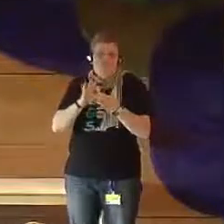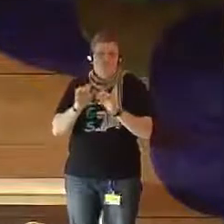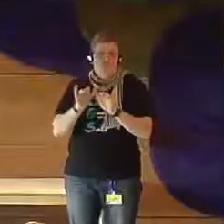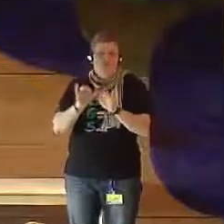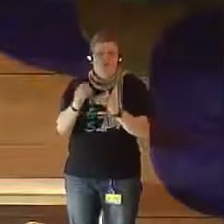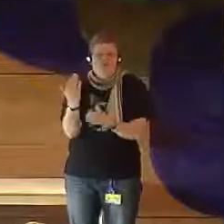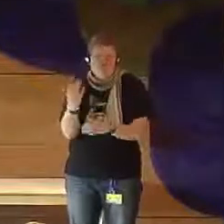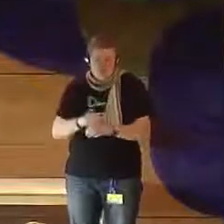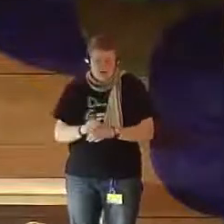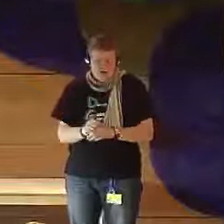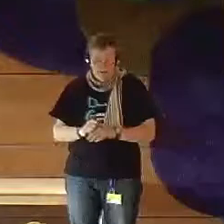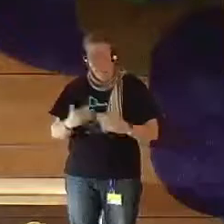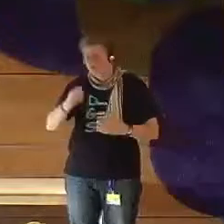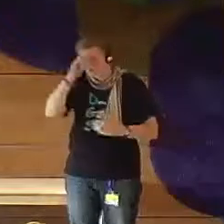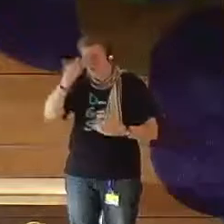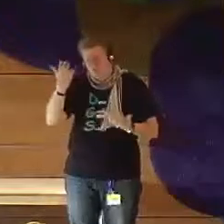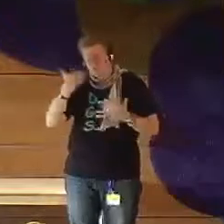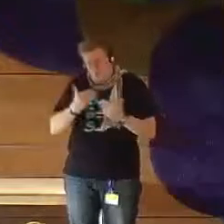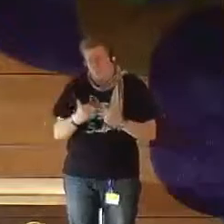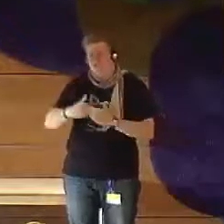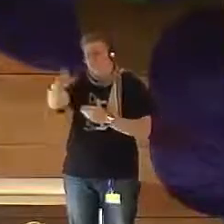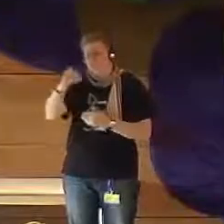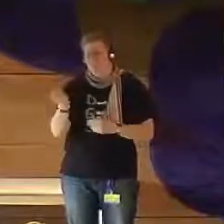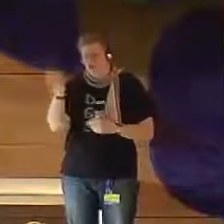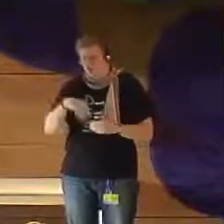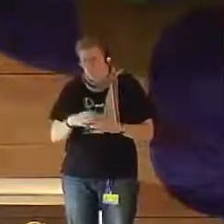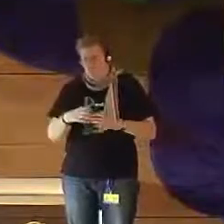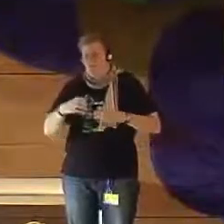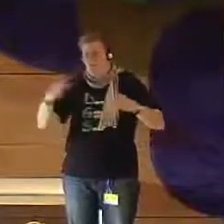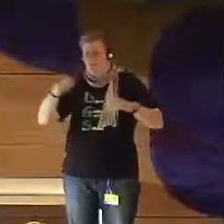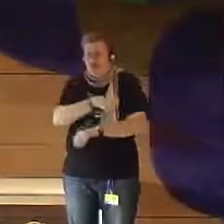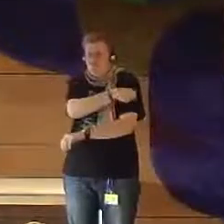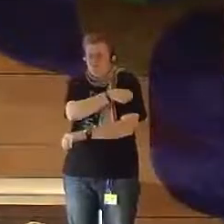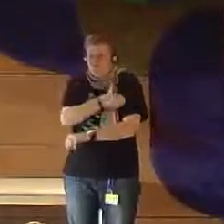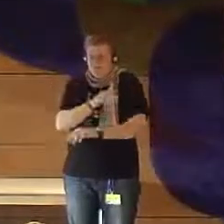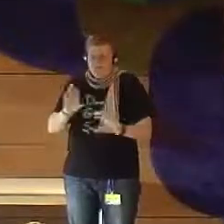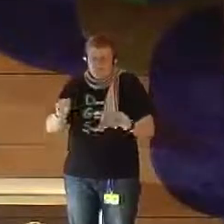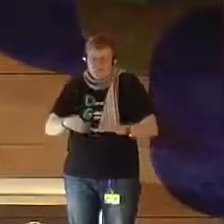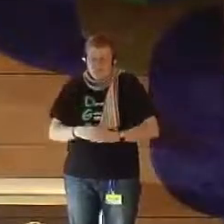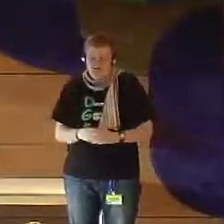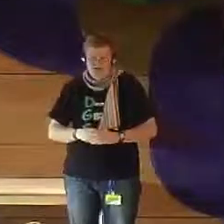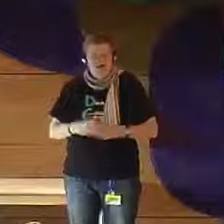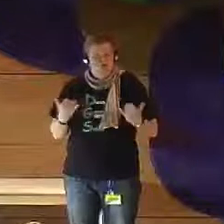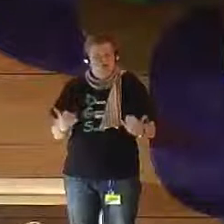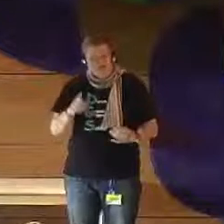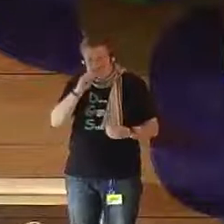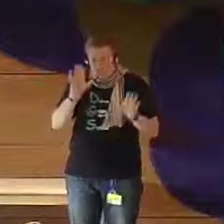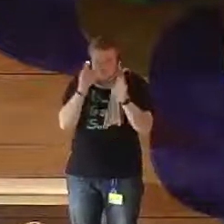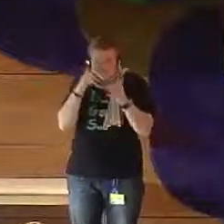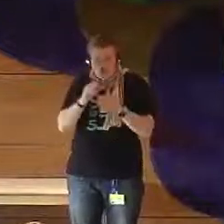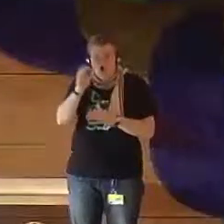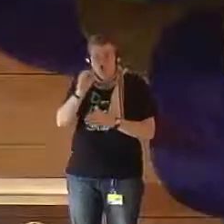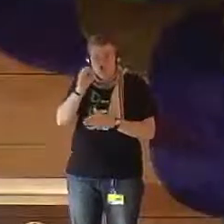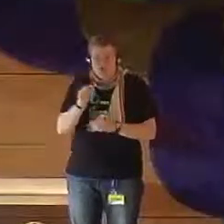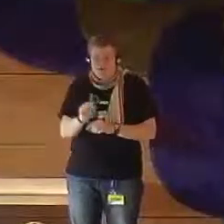And then, remember, so this is just of estrogen, but remember you also want estrogen and progesterone to